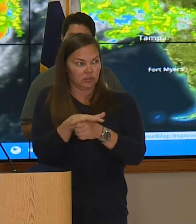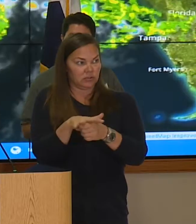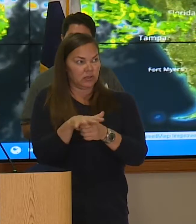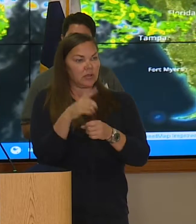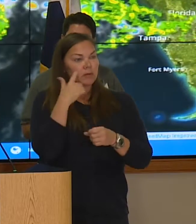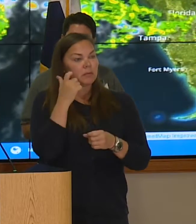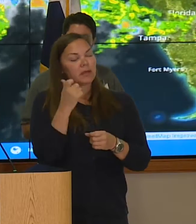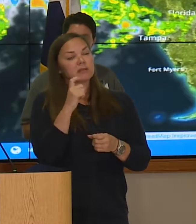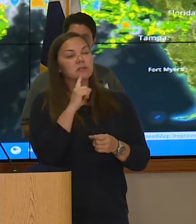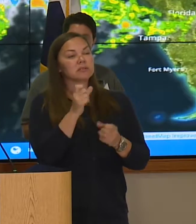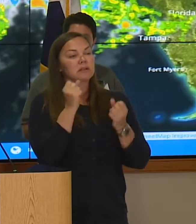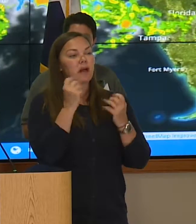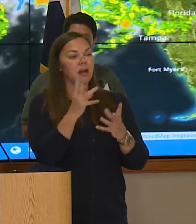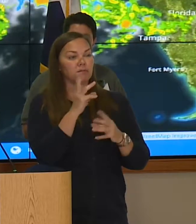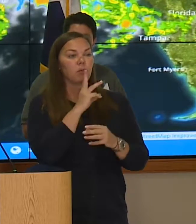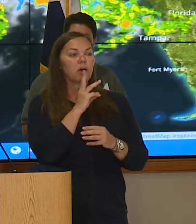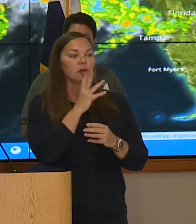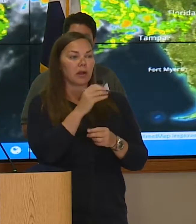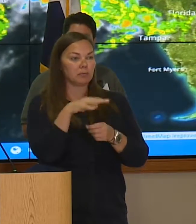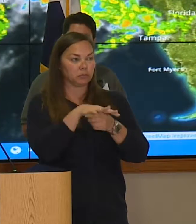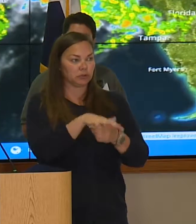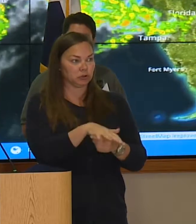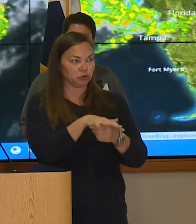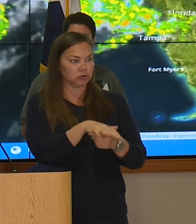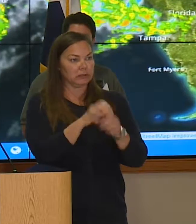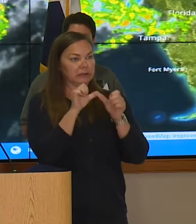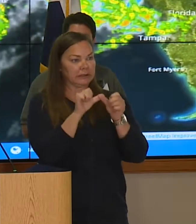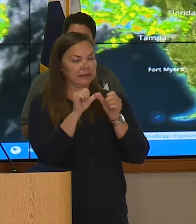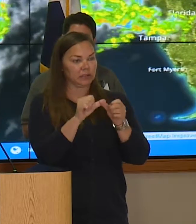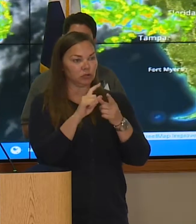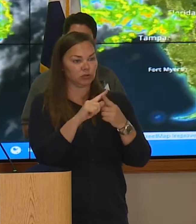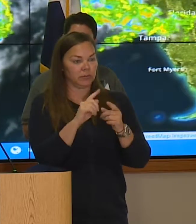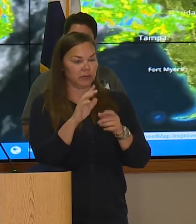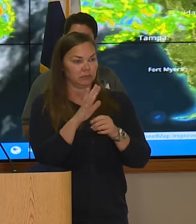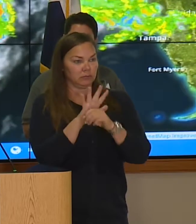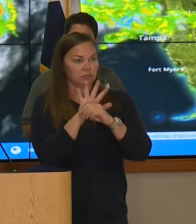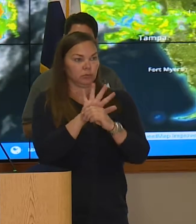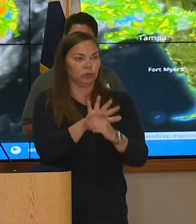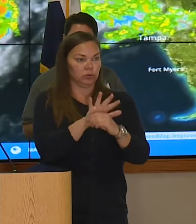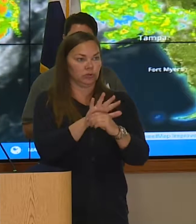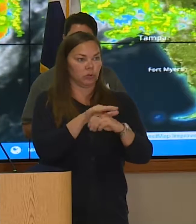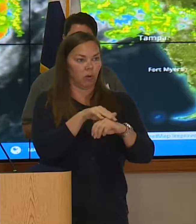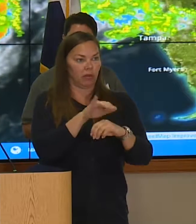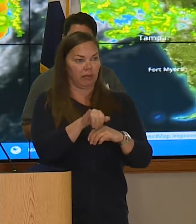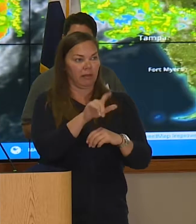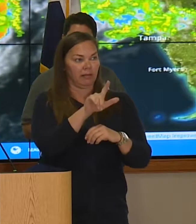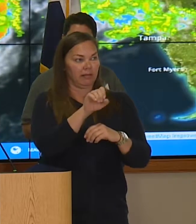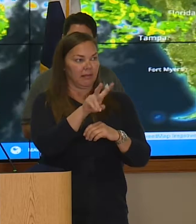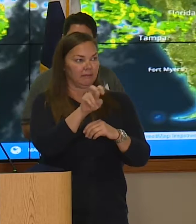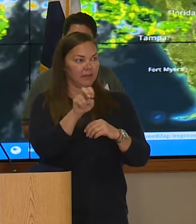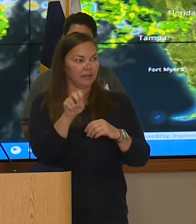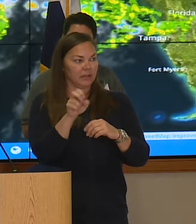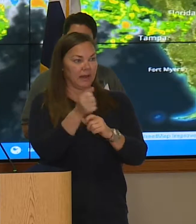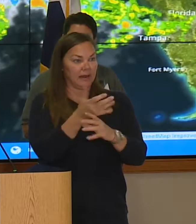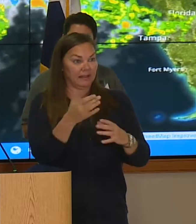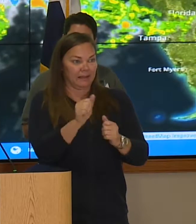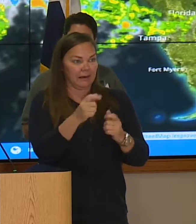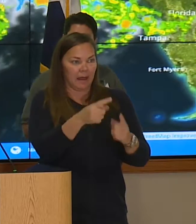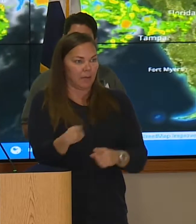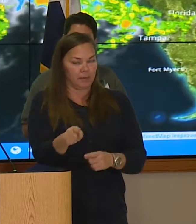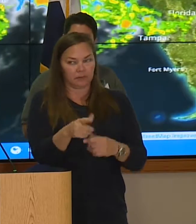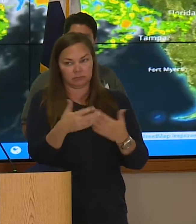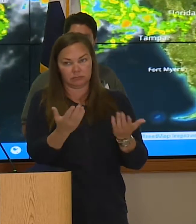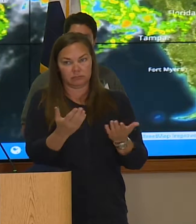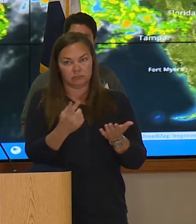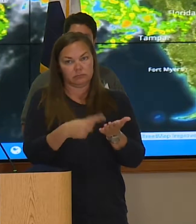is because there is a lot of water and pressure that continues to be pushed against that levee, and anything can happen